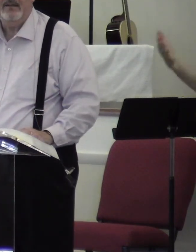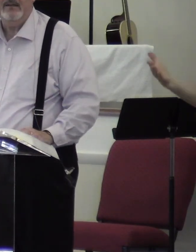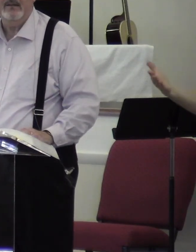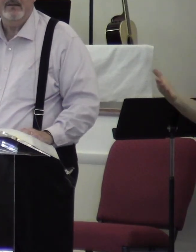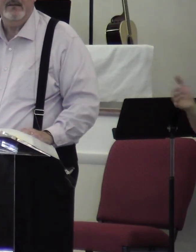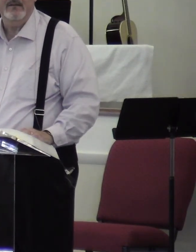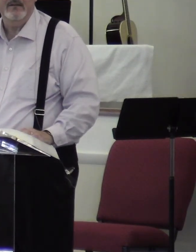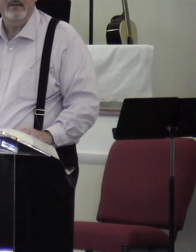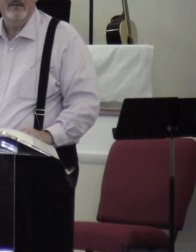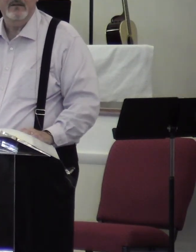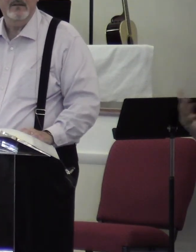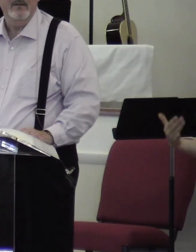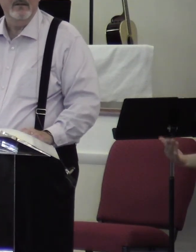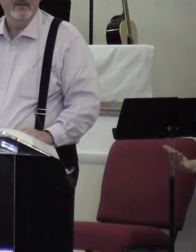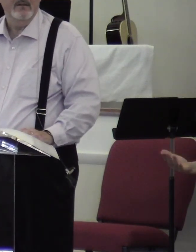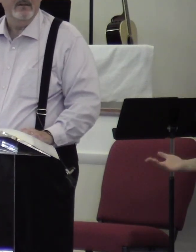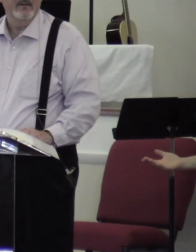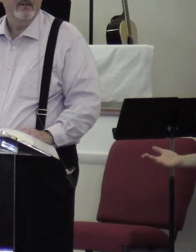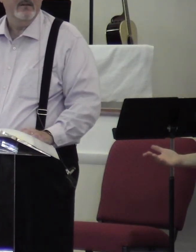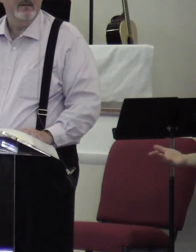that?